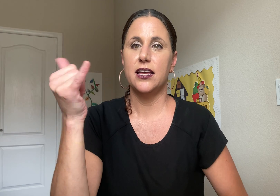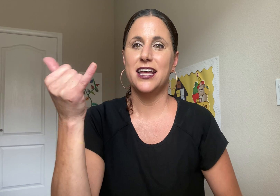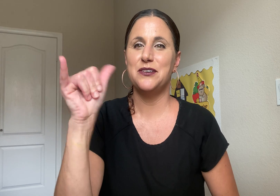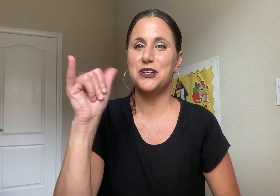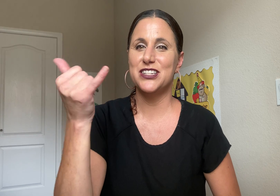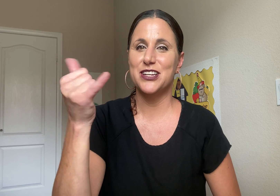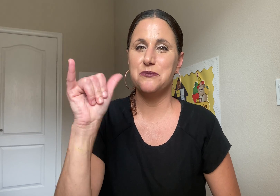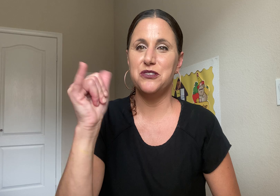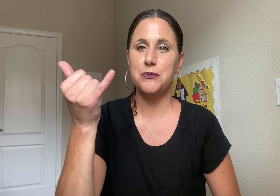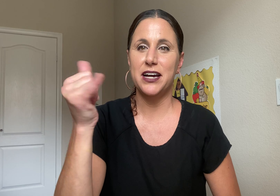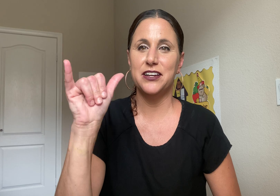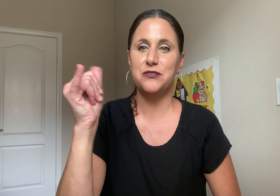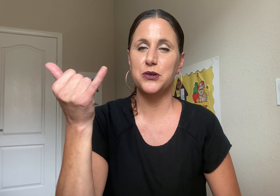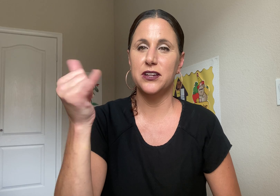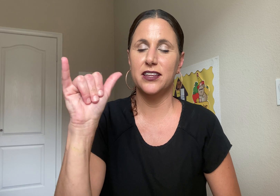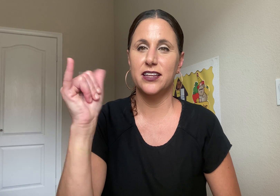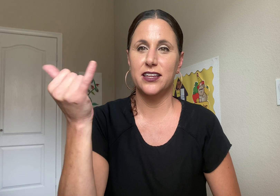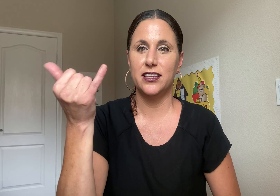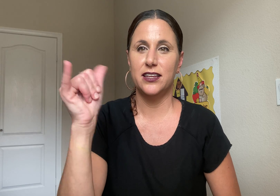And then we're just going to move it back and forth.